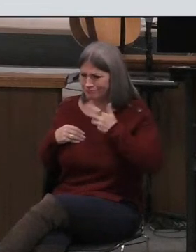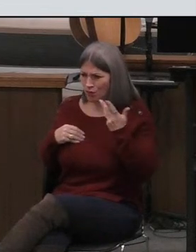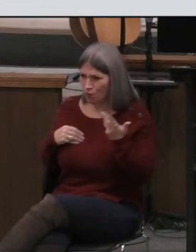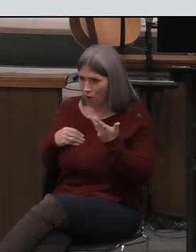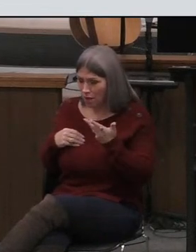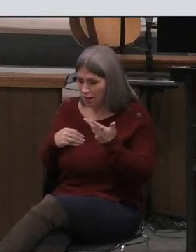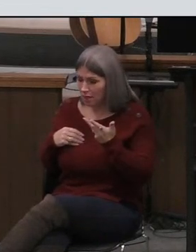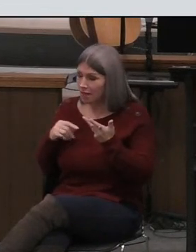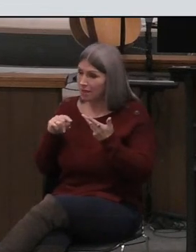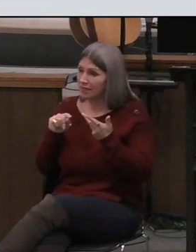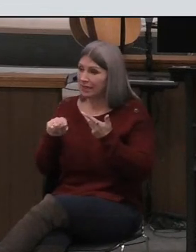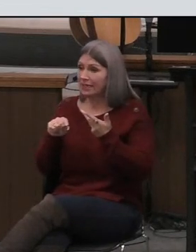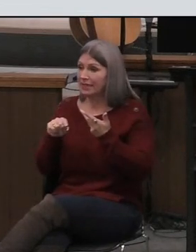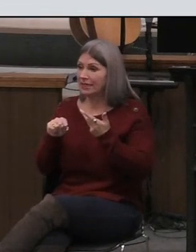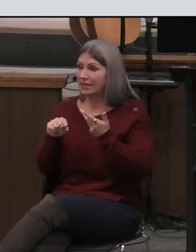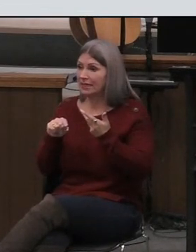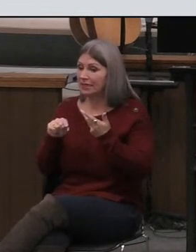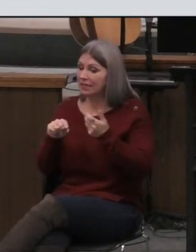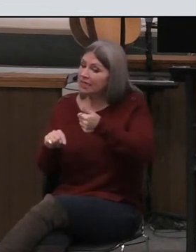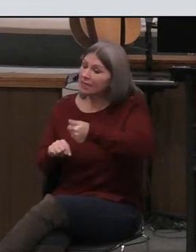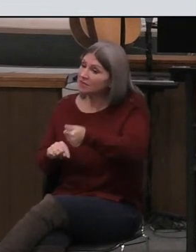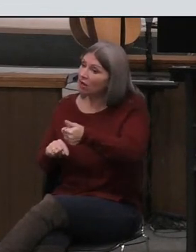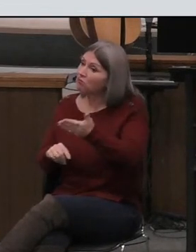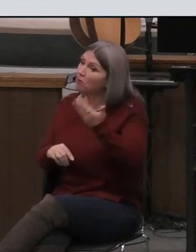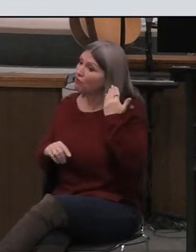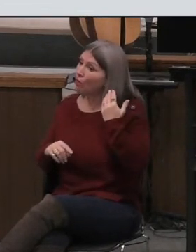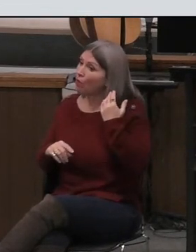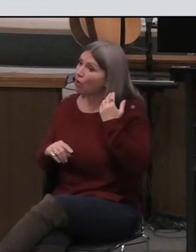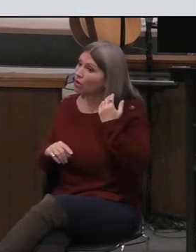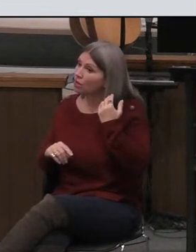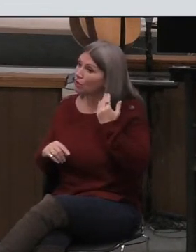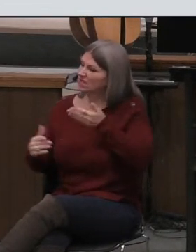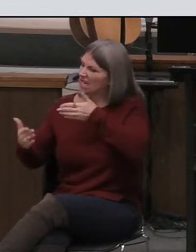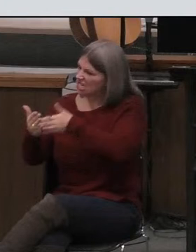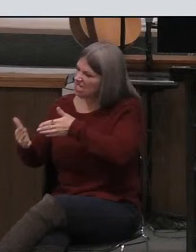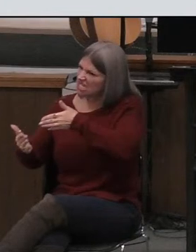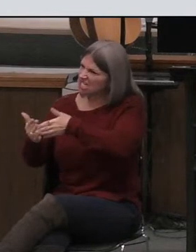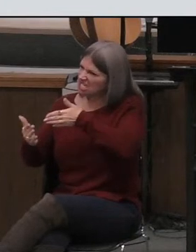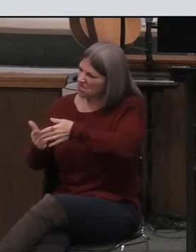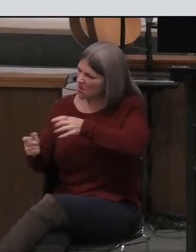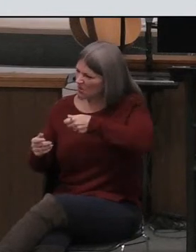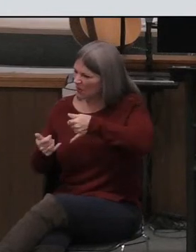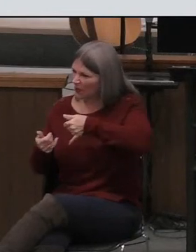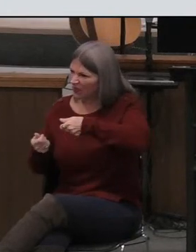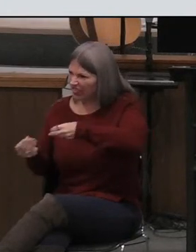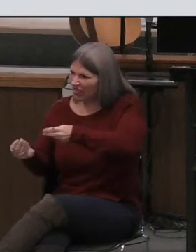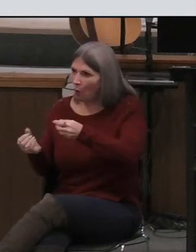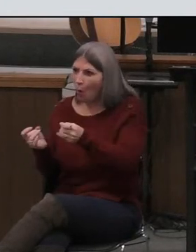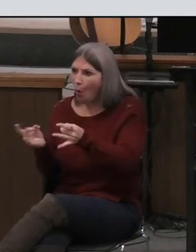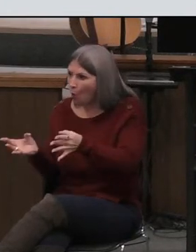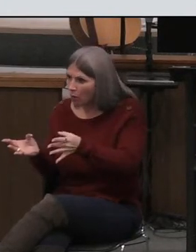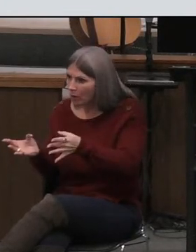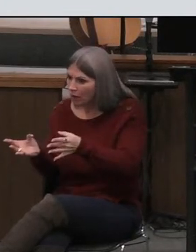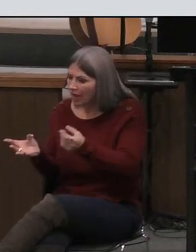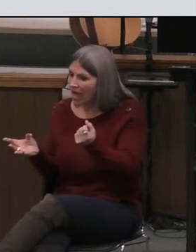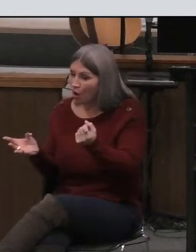Paul had experienced being the persecutor and being the persecuted, which not many of